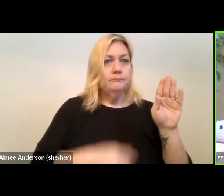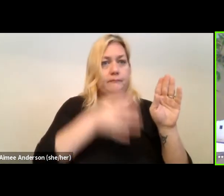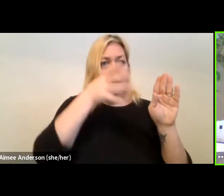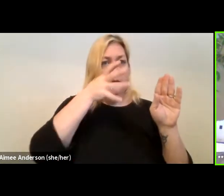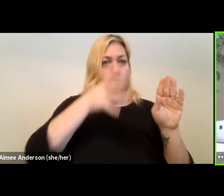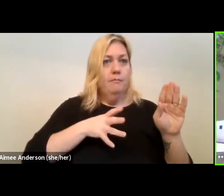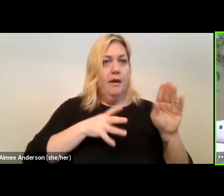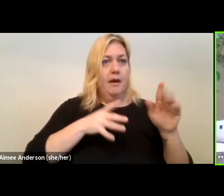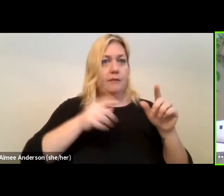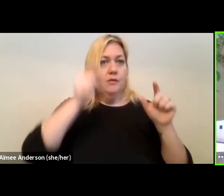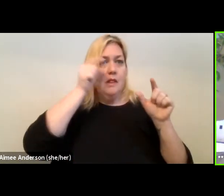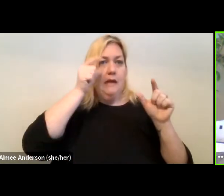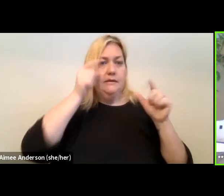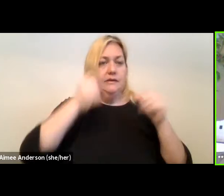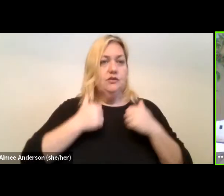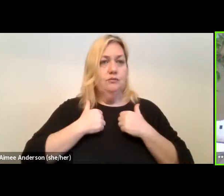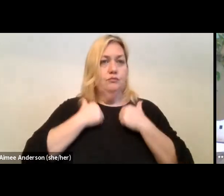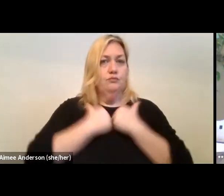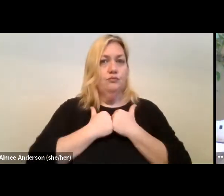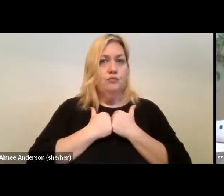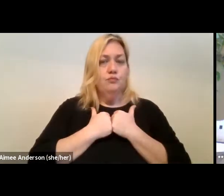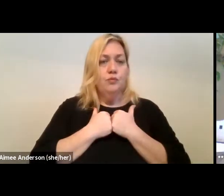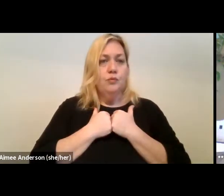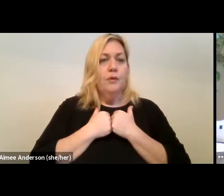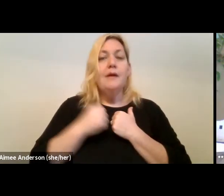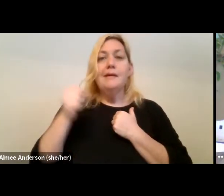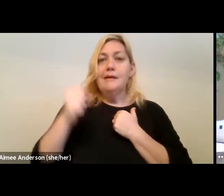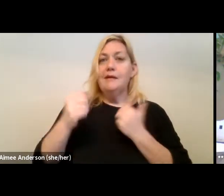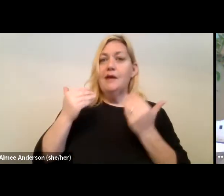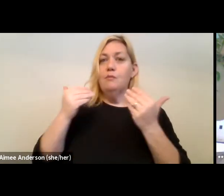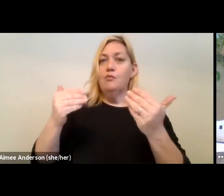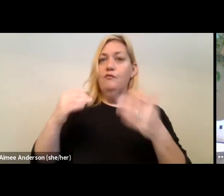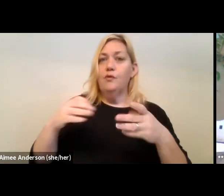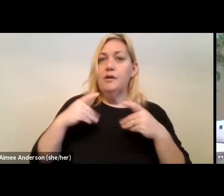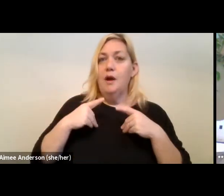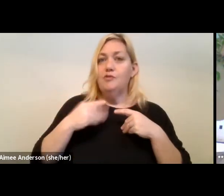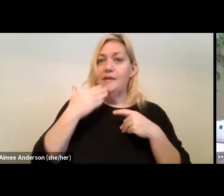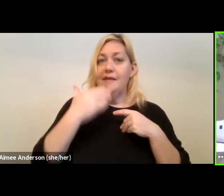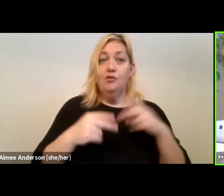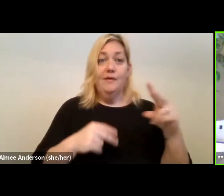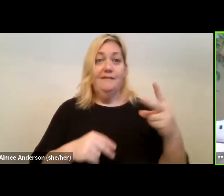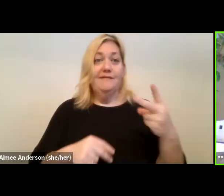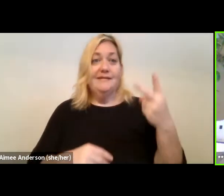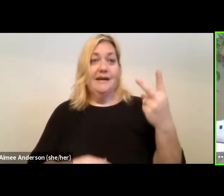We could unmute him, please. Yes, I move adoption. Thank you. Do I have a